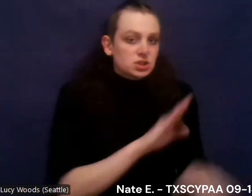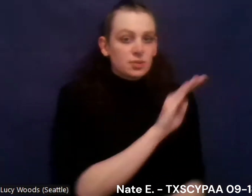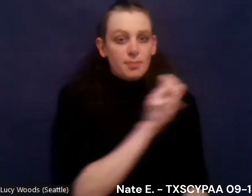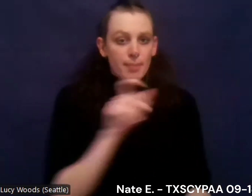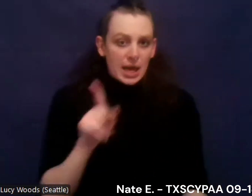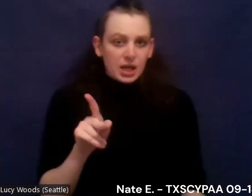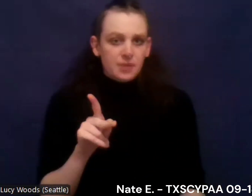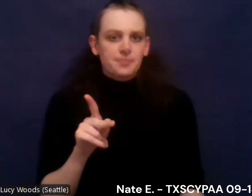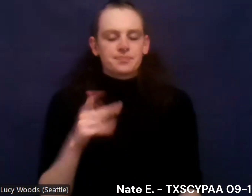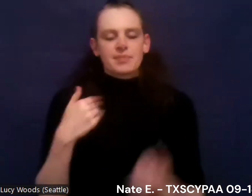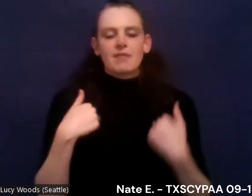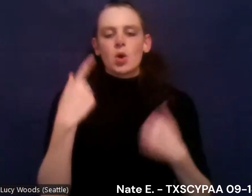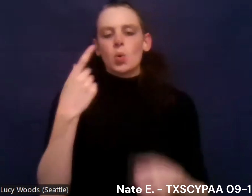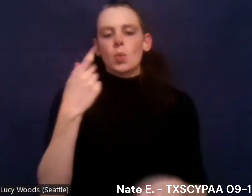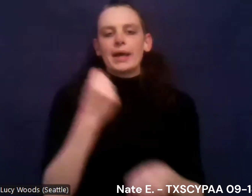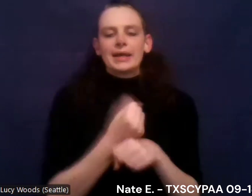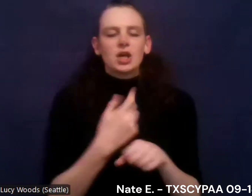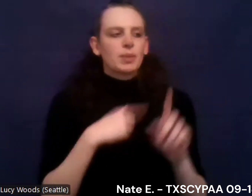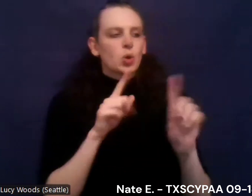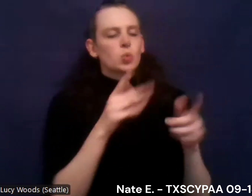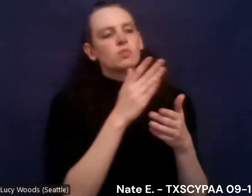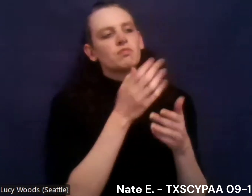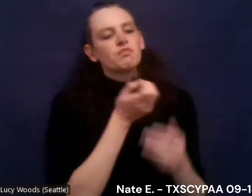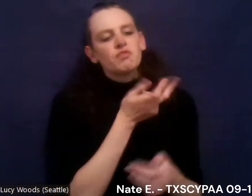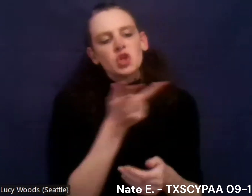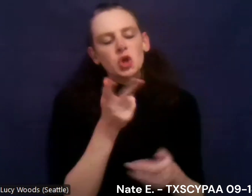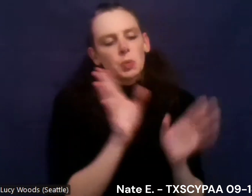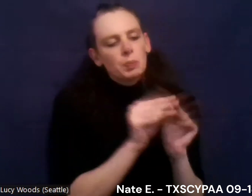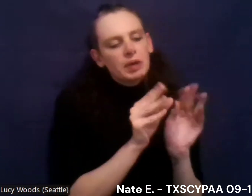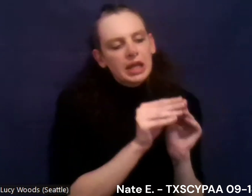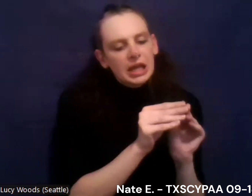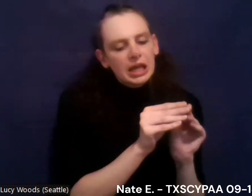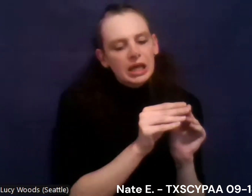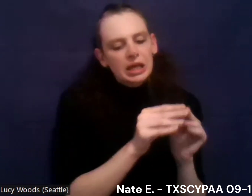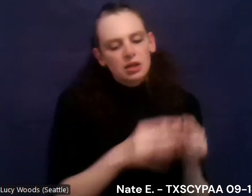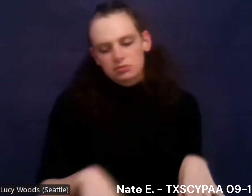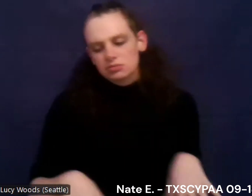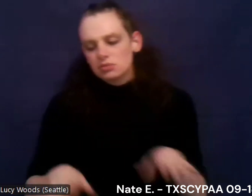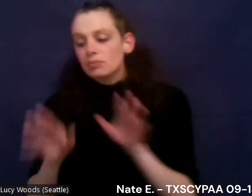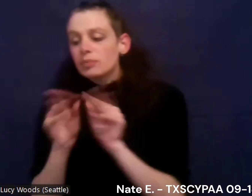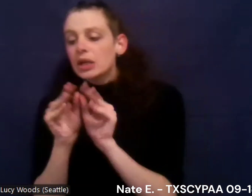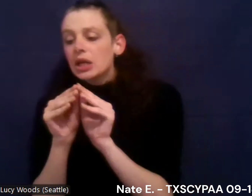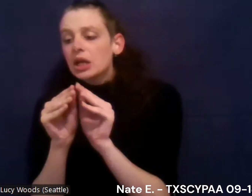year-long period where I went to some meetings and then I didn't go to meetings, and I went to some meetings and I didn't go to meetings. And